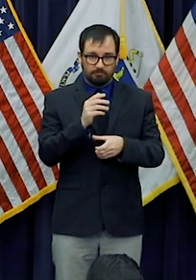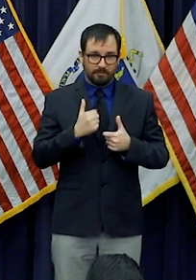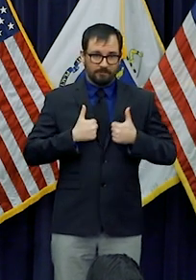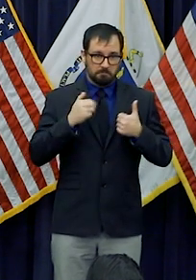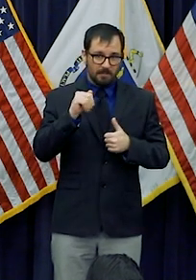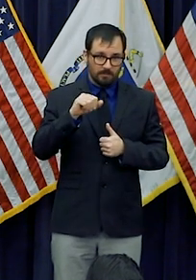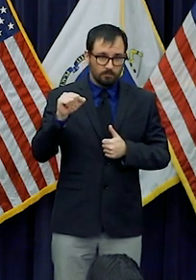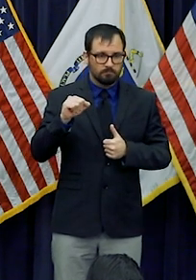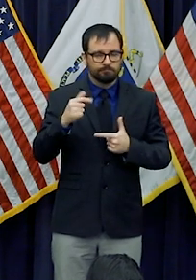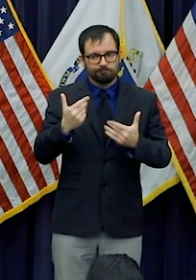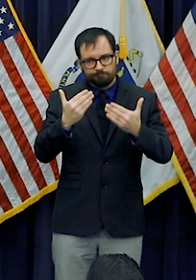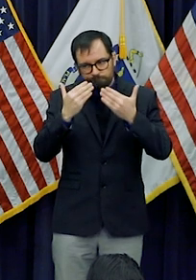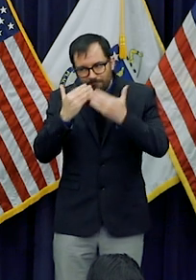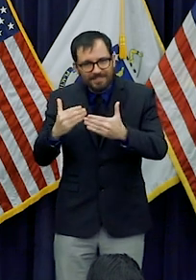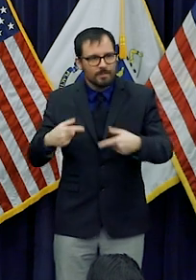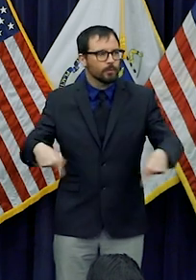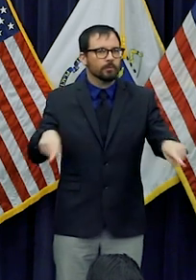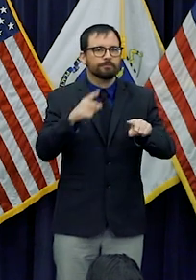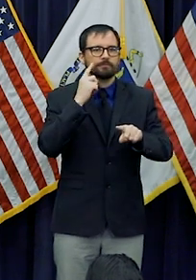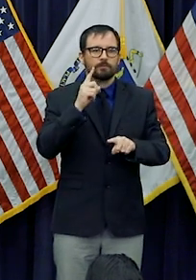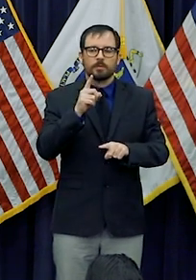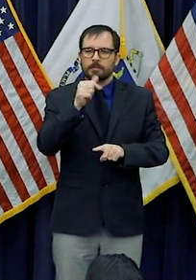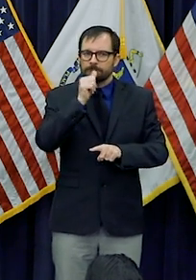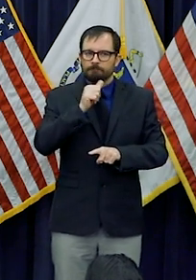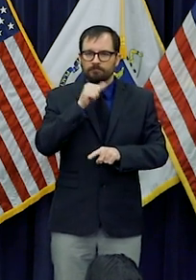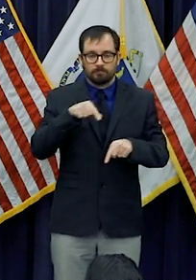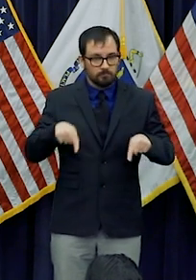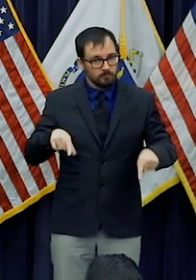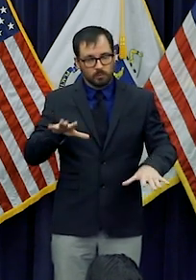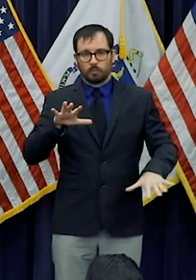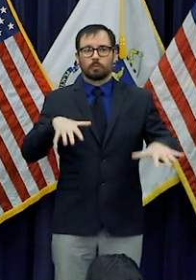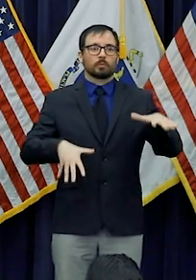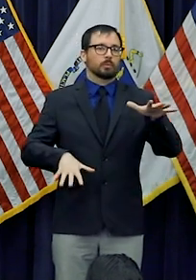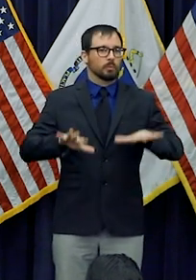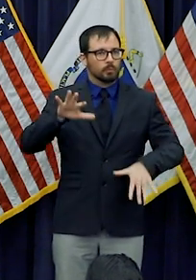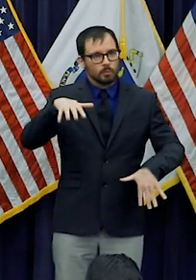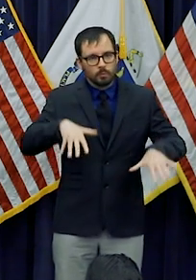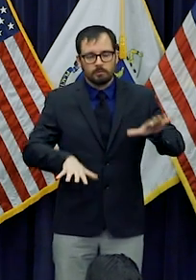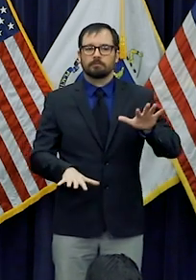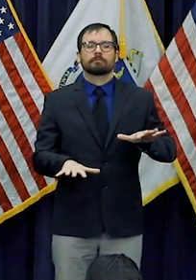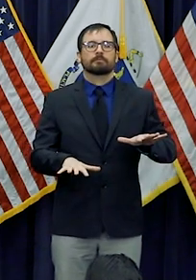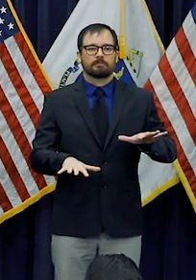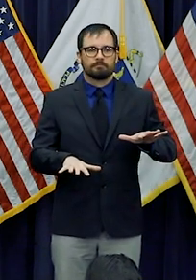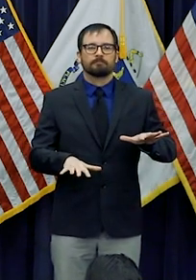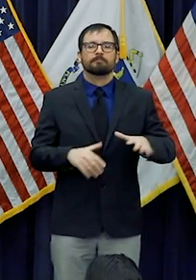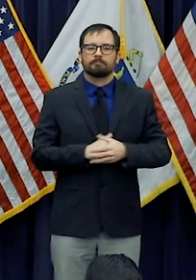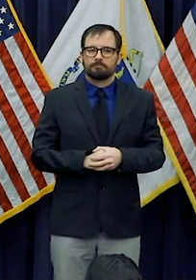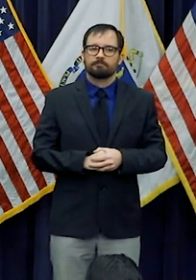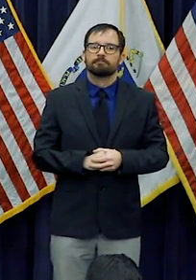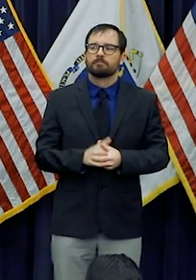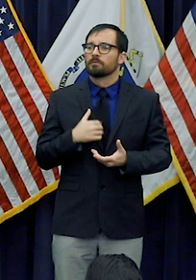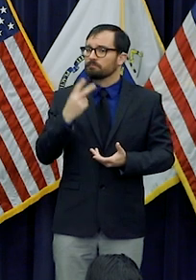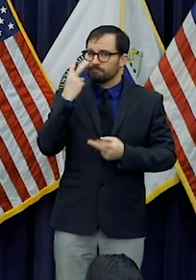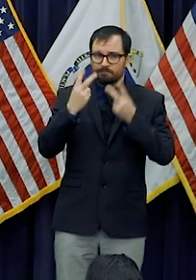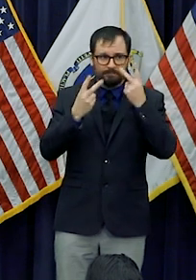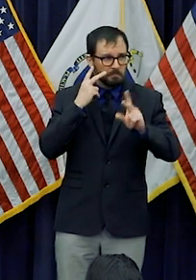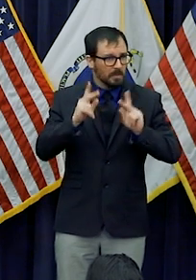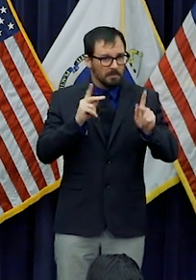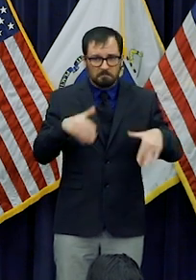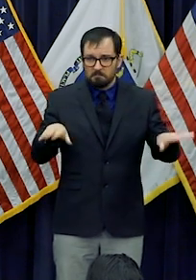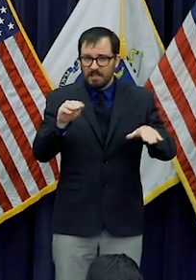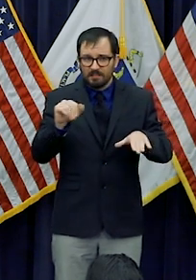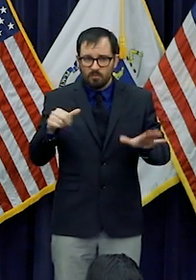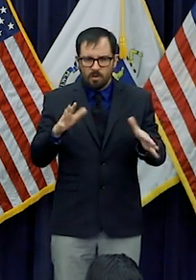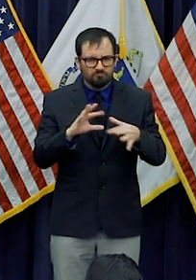the spirit and determination that this particular Commonwealth has for its residents and for its family